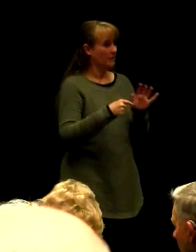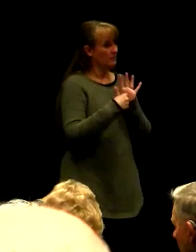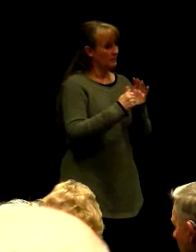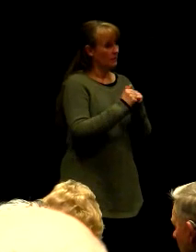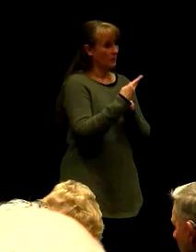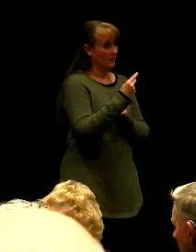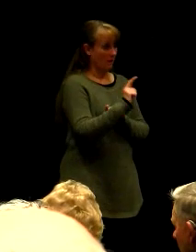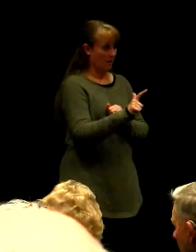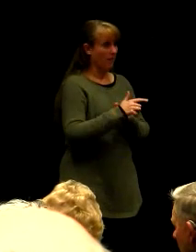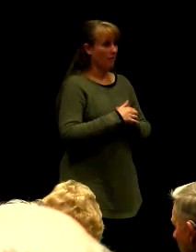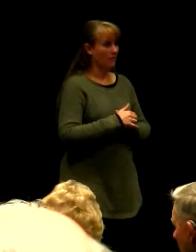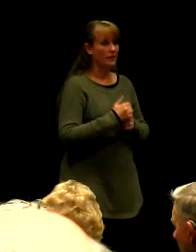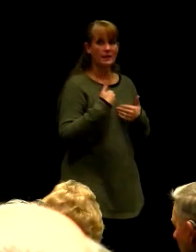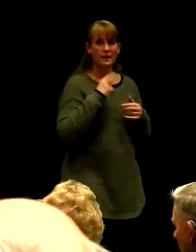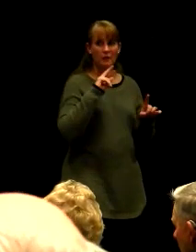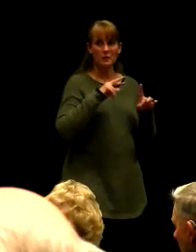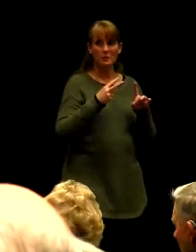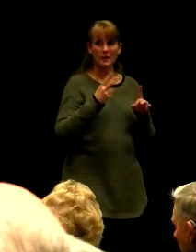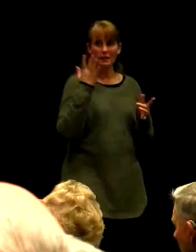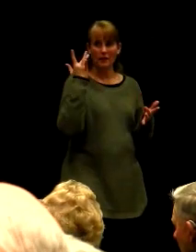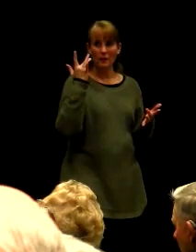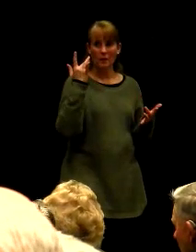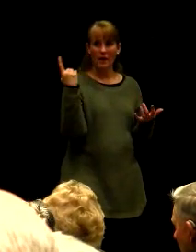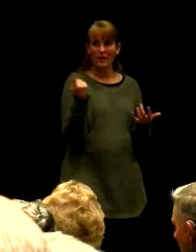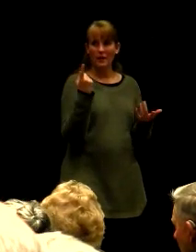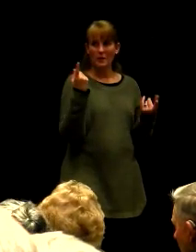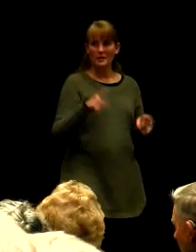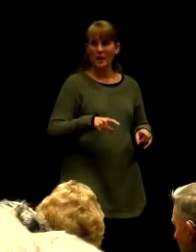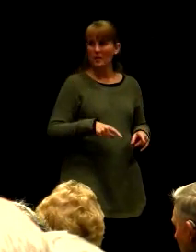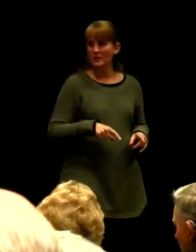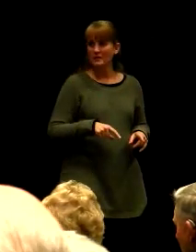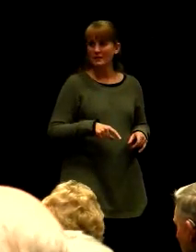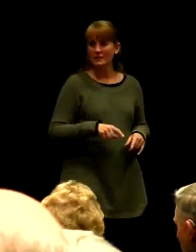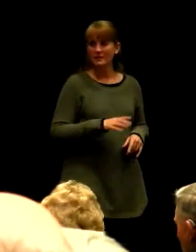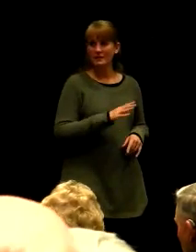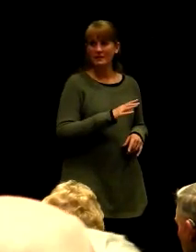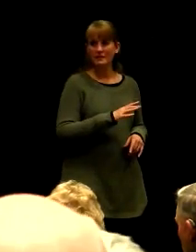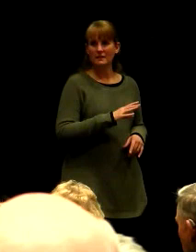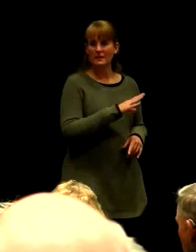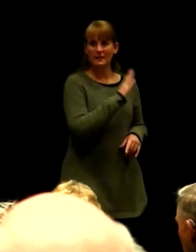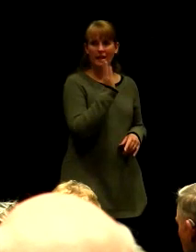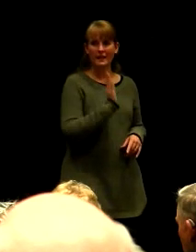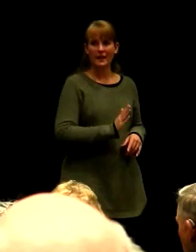in HAL. Do you have a perspective on why that always happens? They never